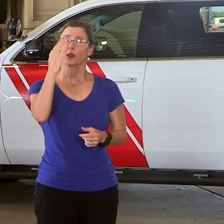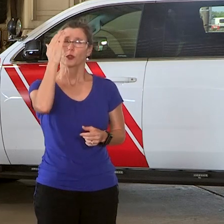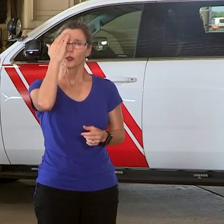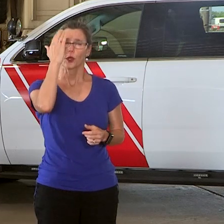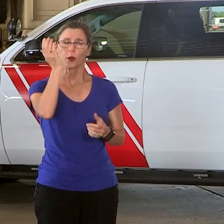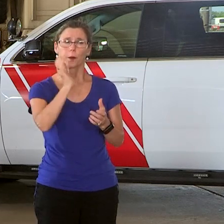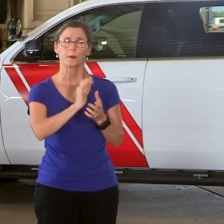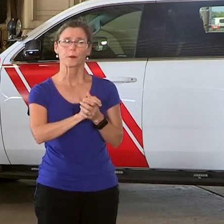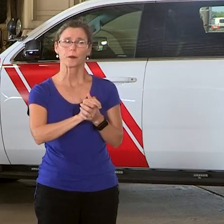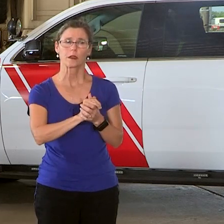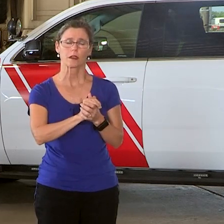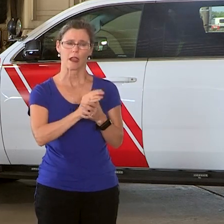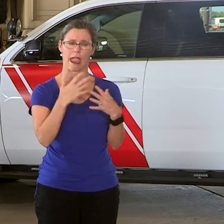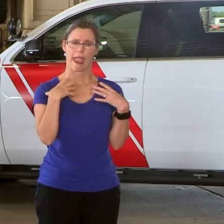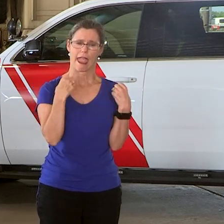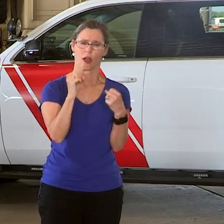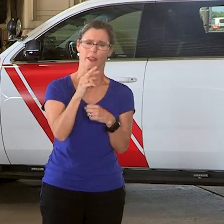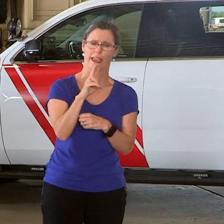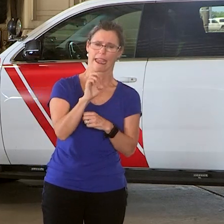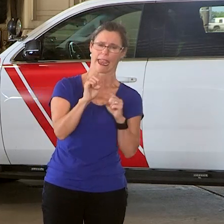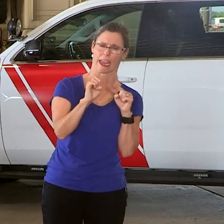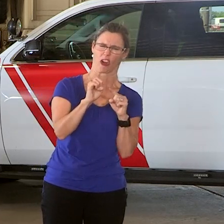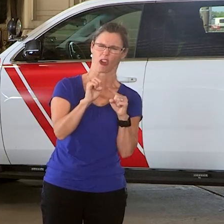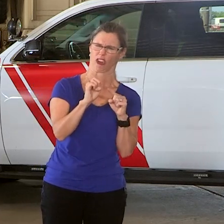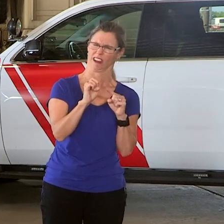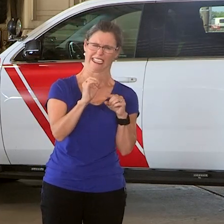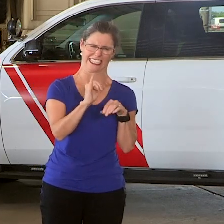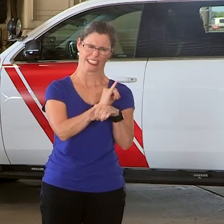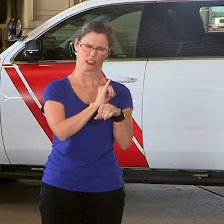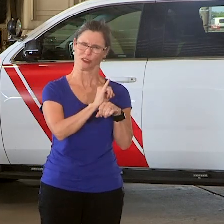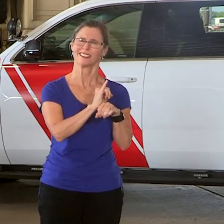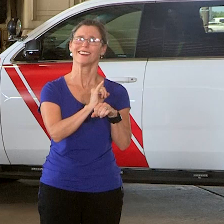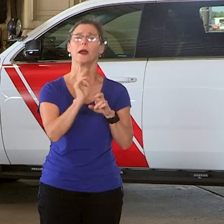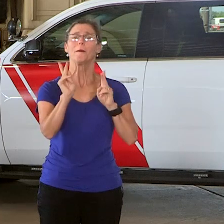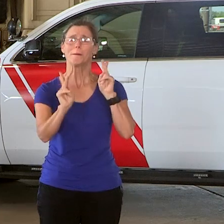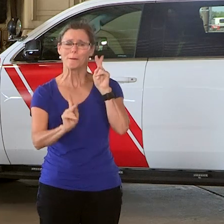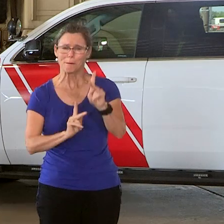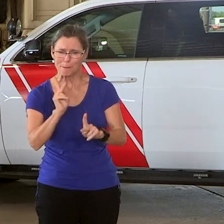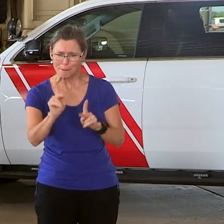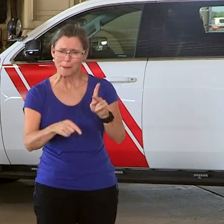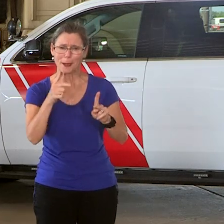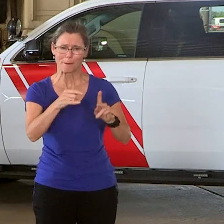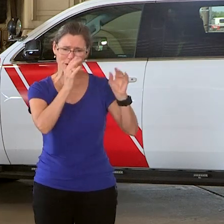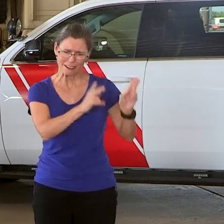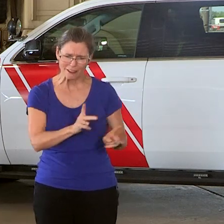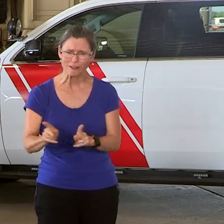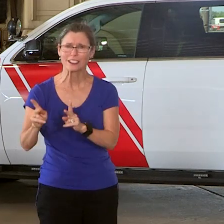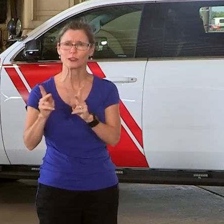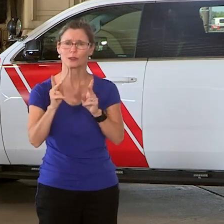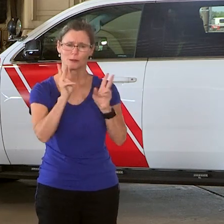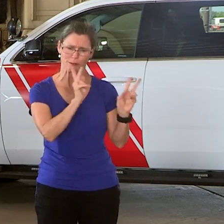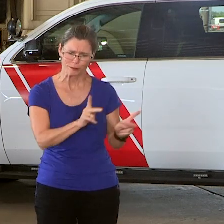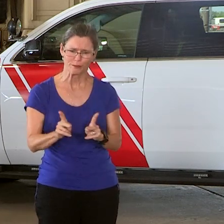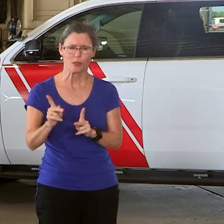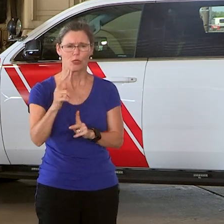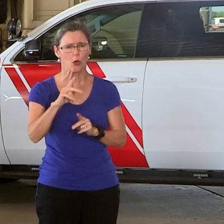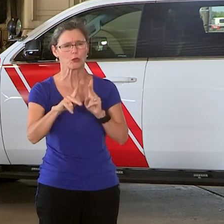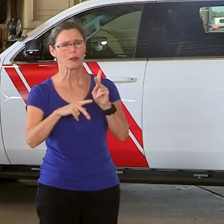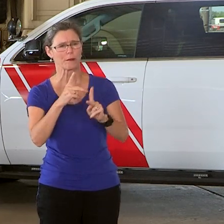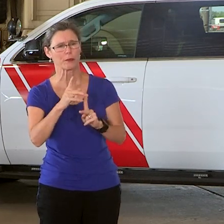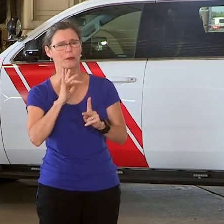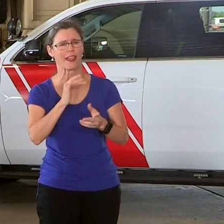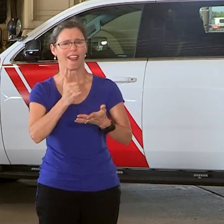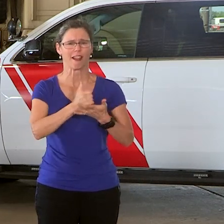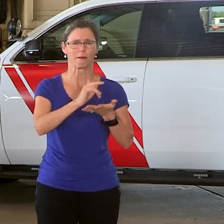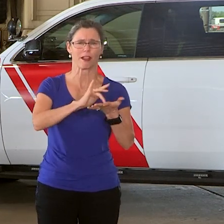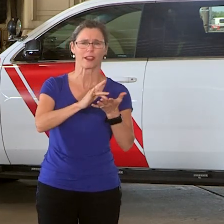it's the people who make up healthcare. It is who makes healthcare what it is. And it has been my honor to